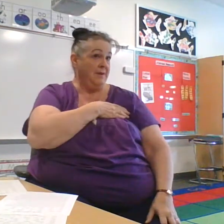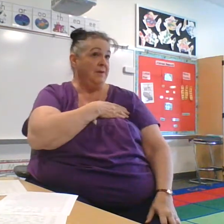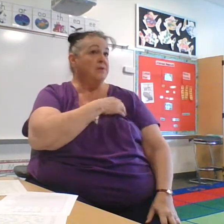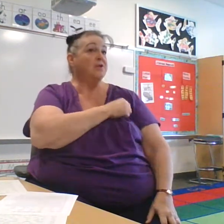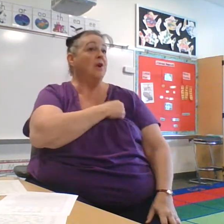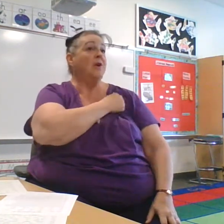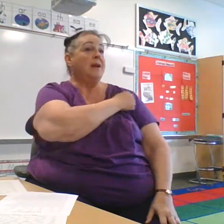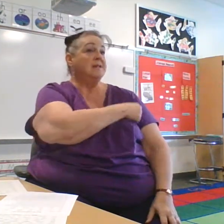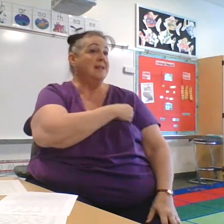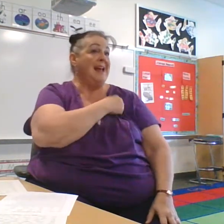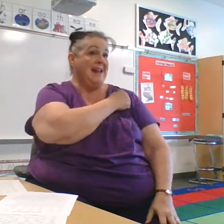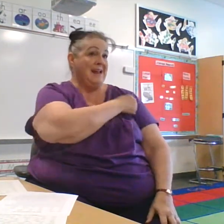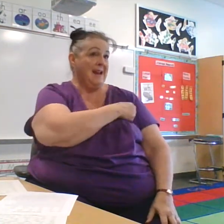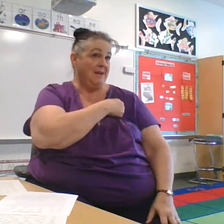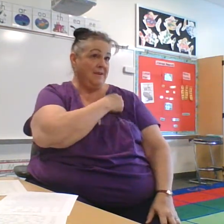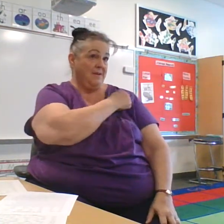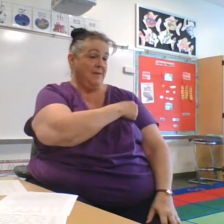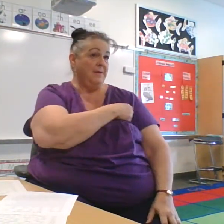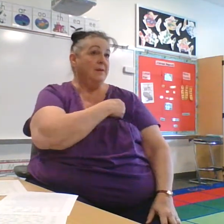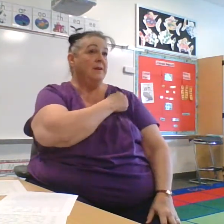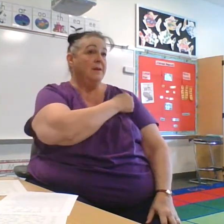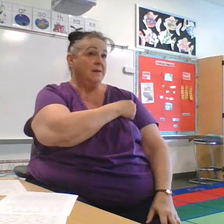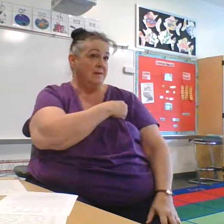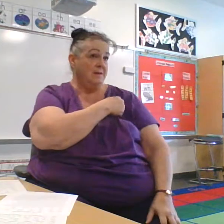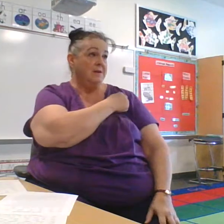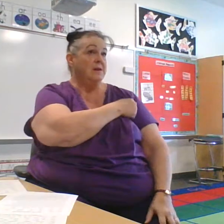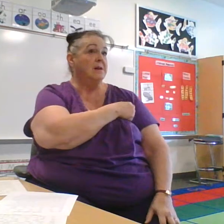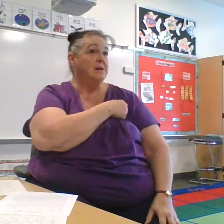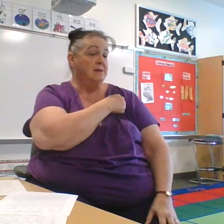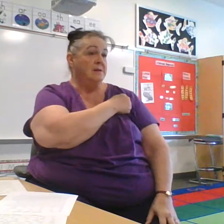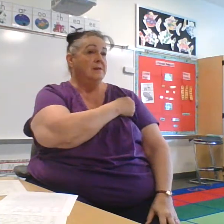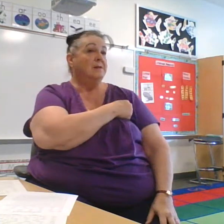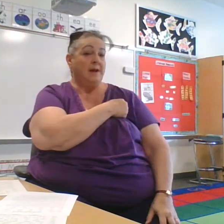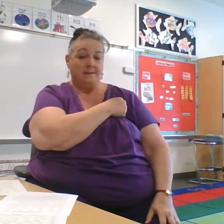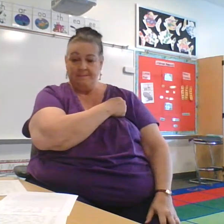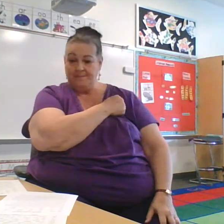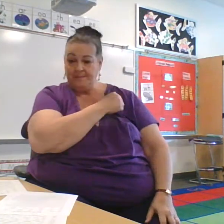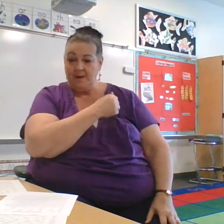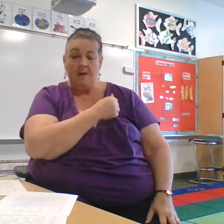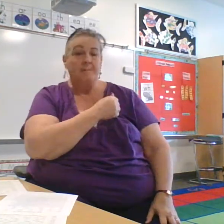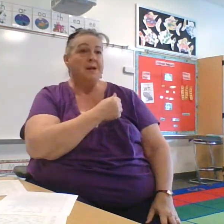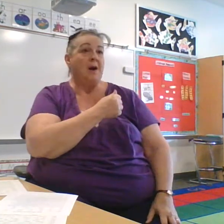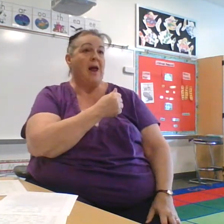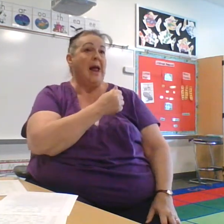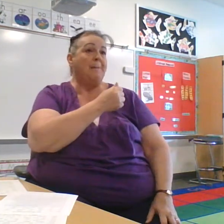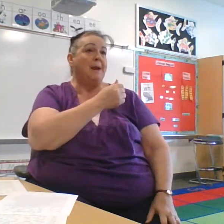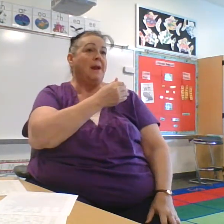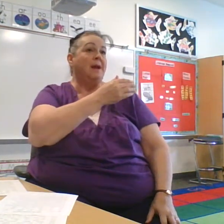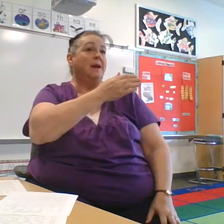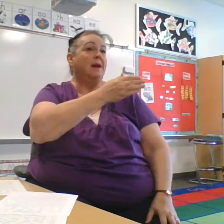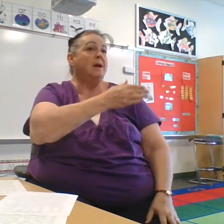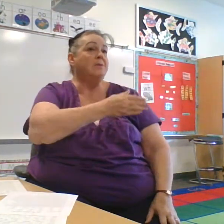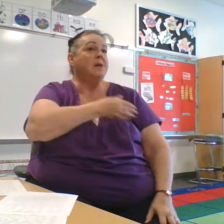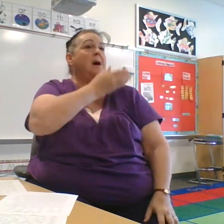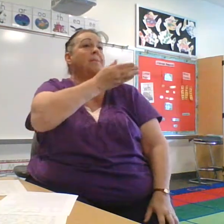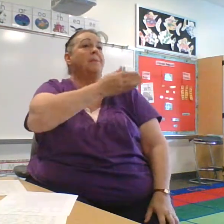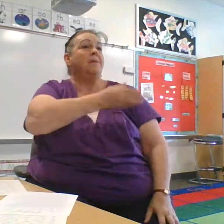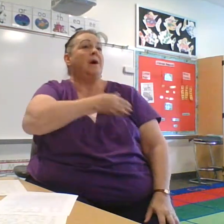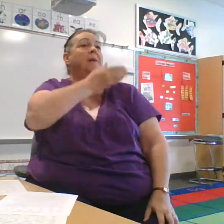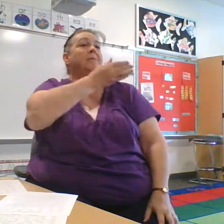Please. sorry is an A hand. Mm. Uh-huh. Uh-huh. Yeah. But now happy goes up, up,